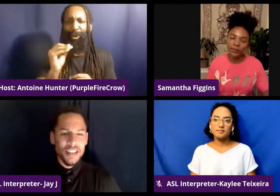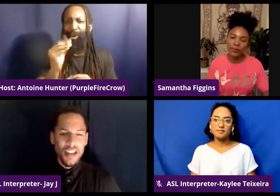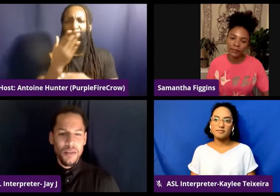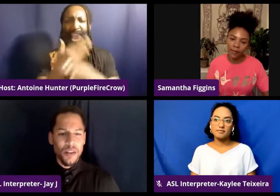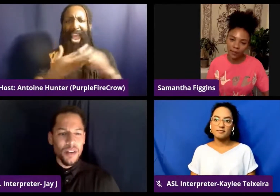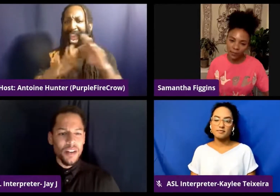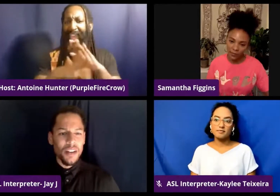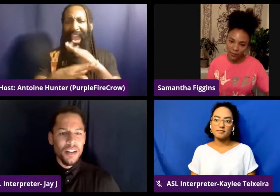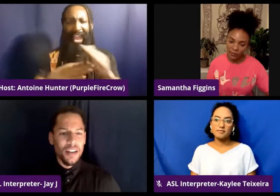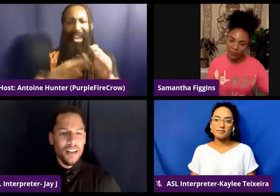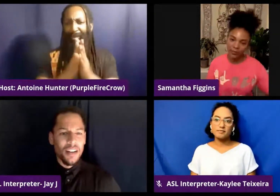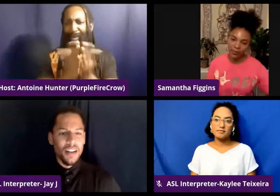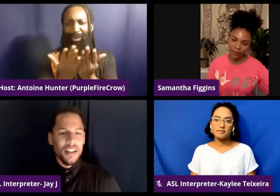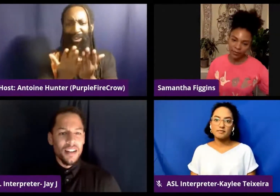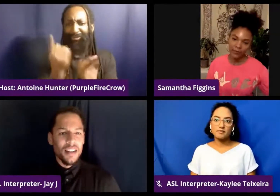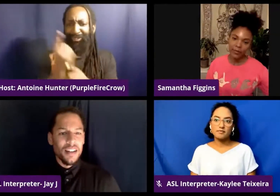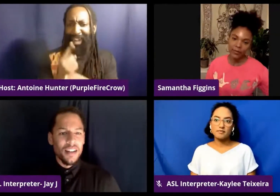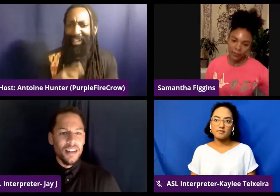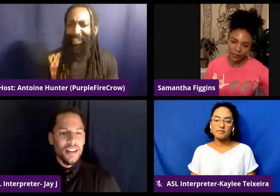just discover.